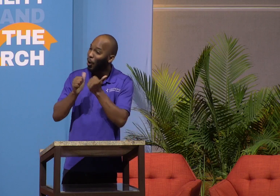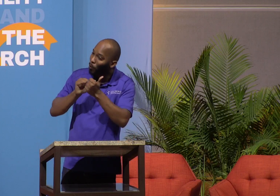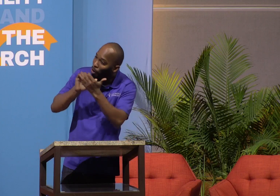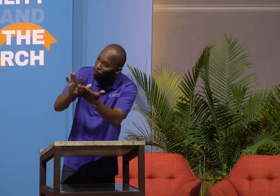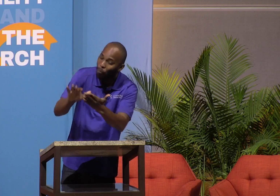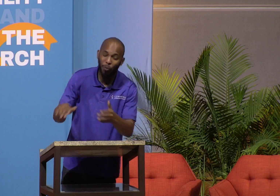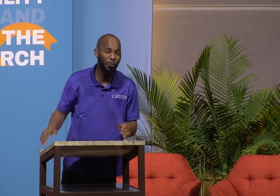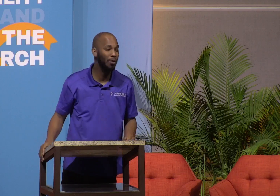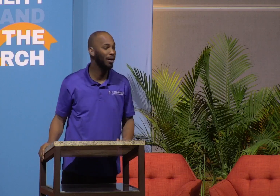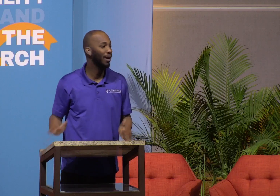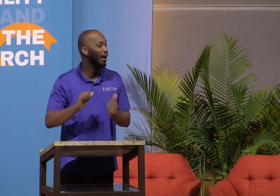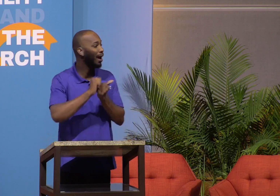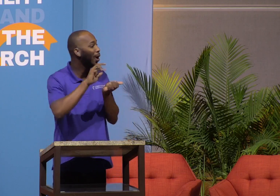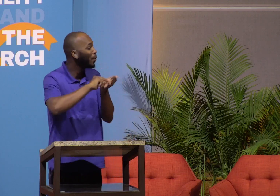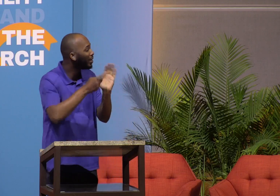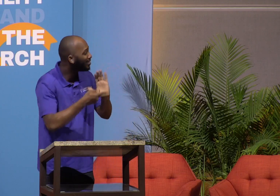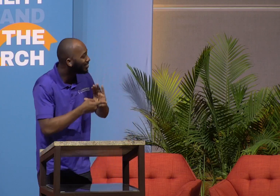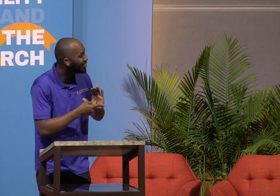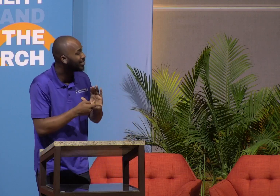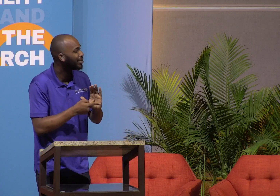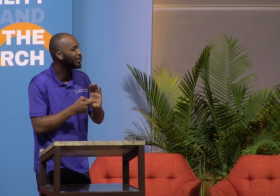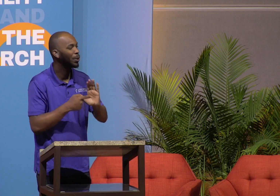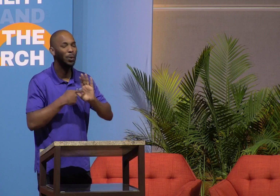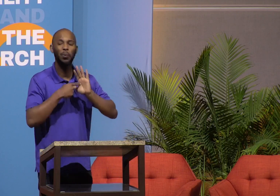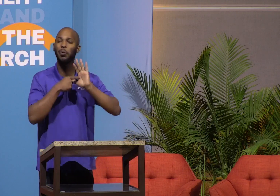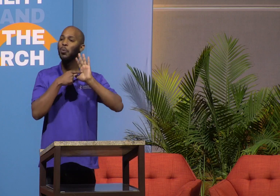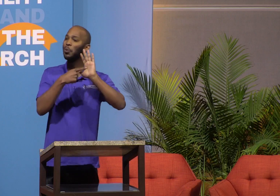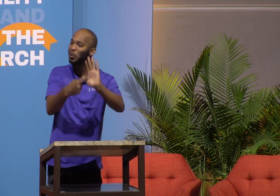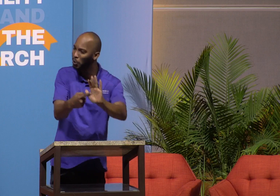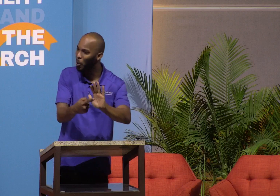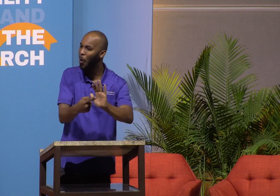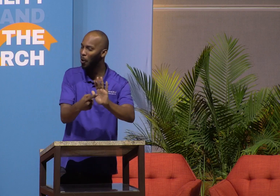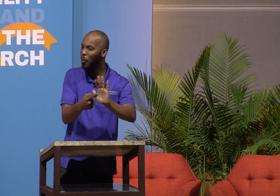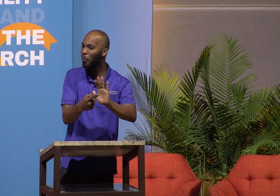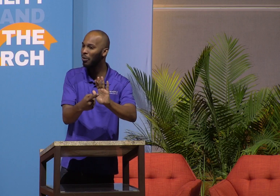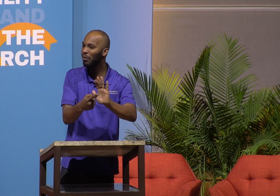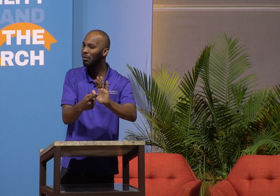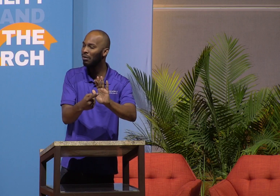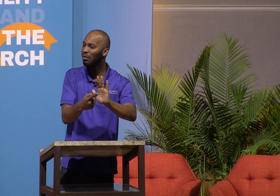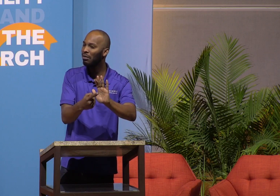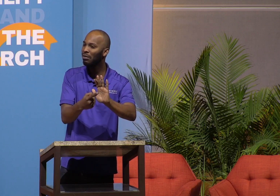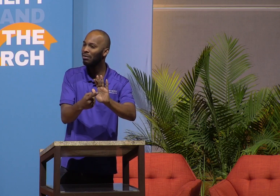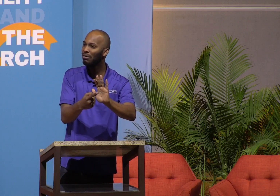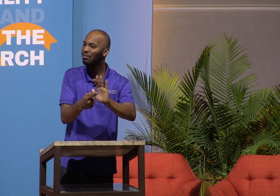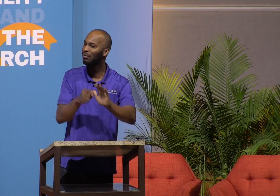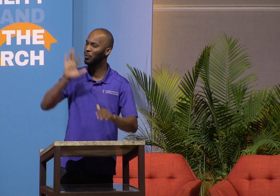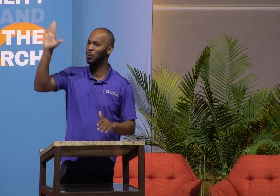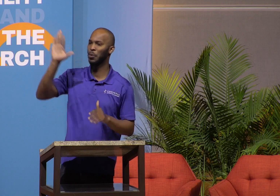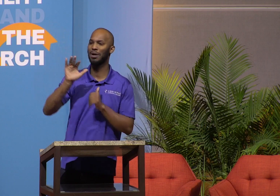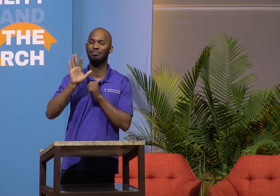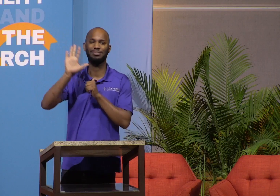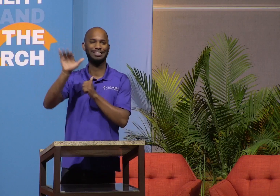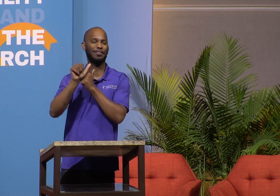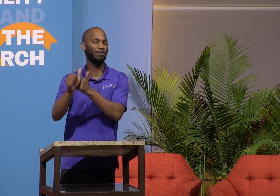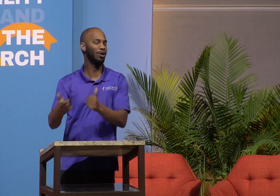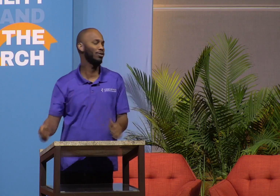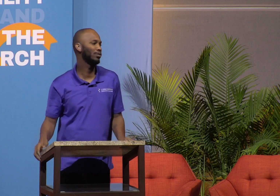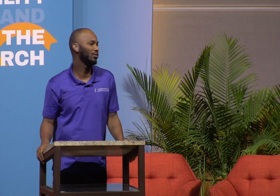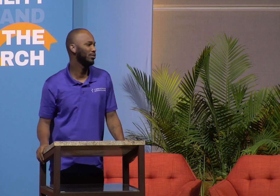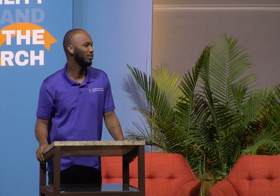How we treat people, how we approach them, how we build relationships